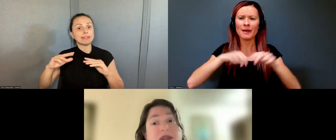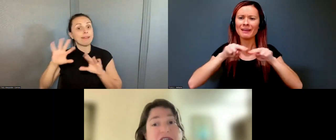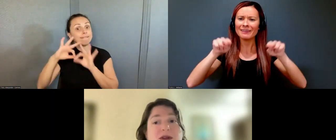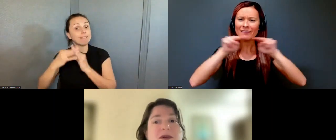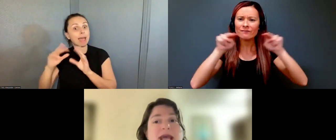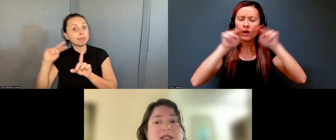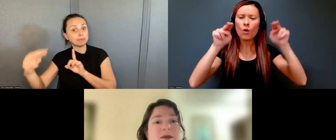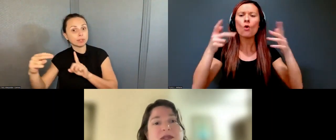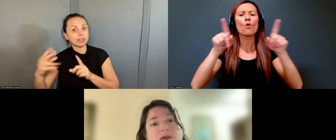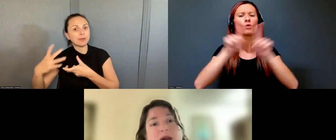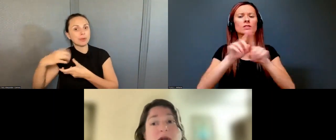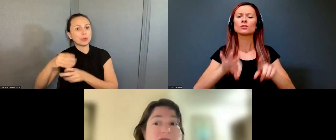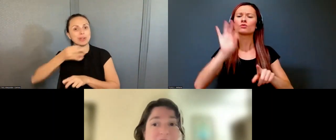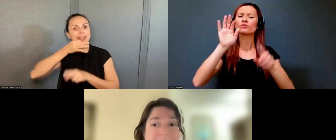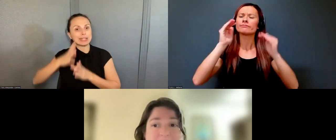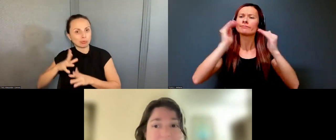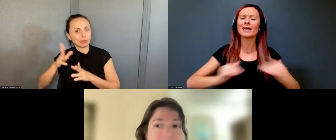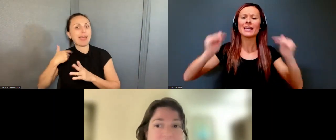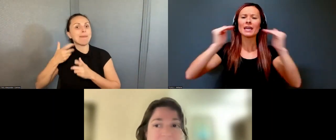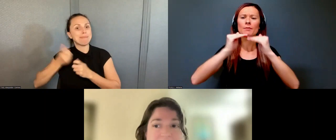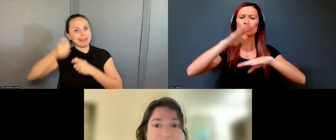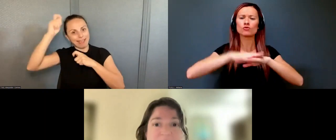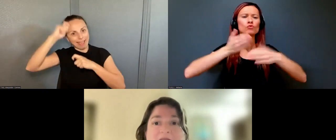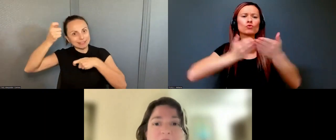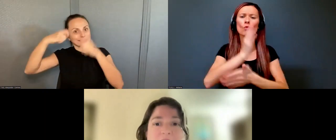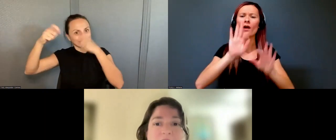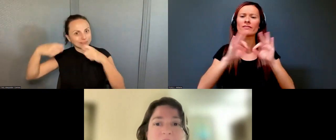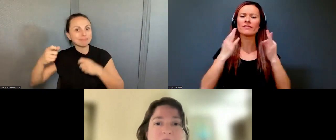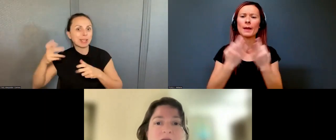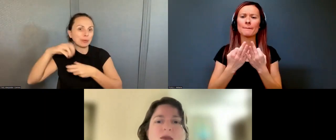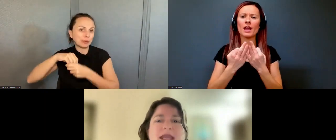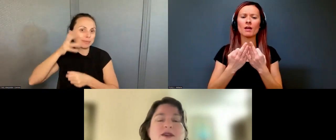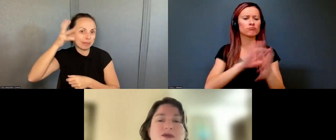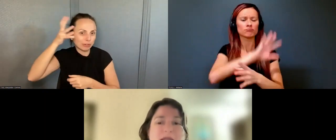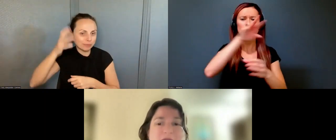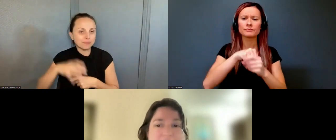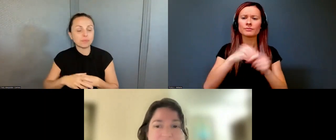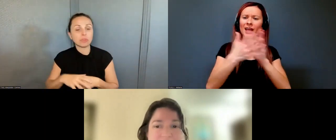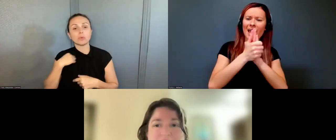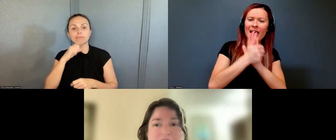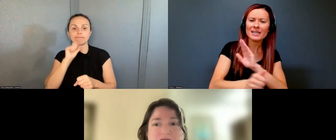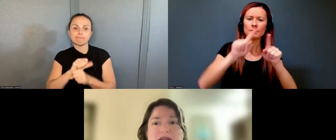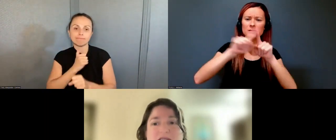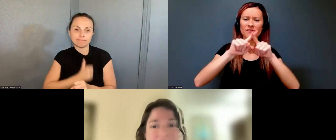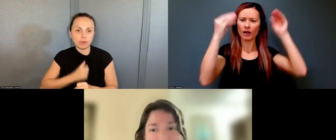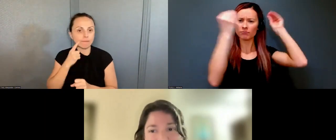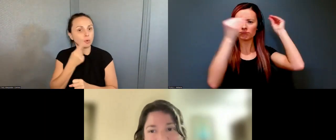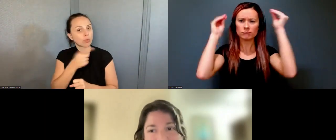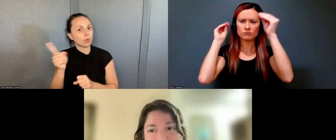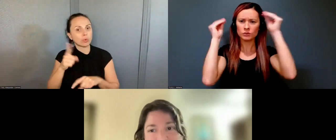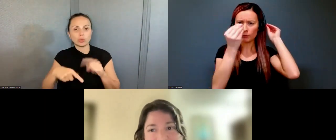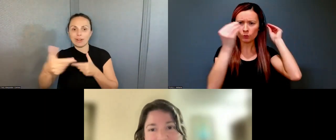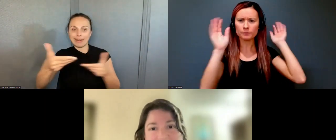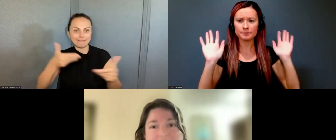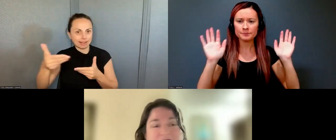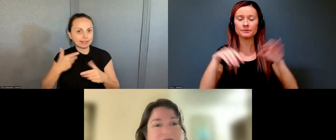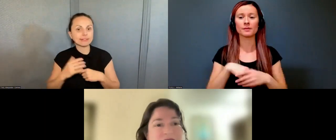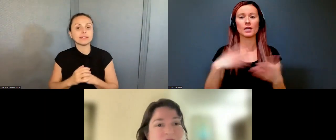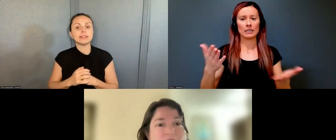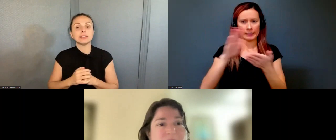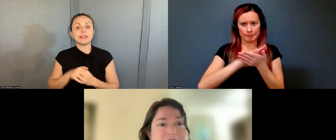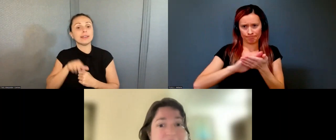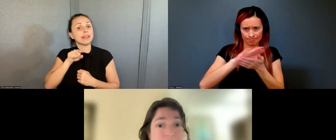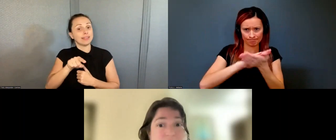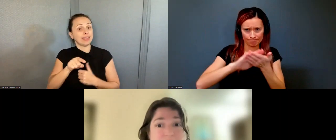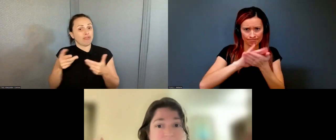voices, which include experts who wear multiple hats, including that of parent. We truly apologize to those we could not invite to speak today.